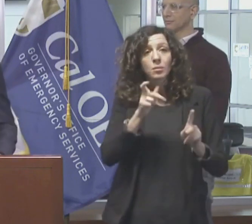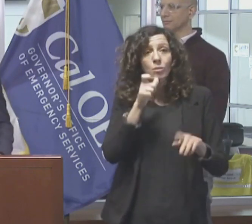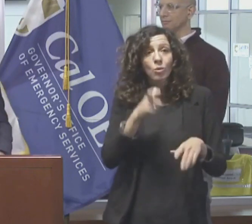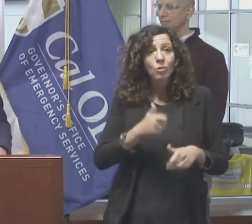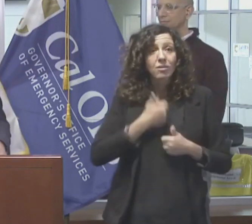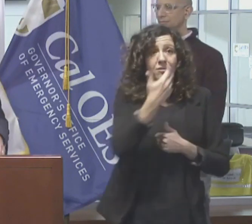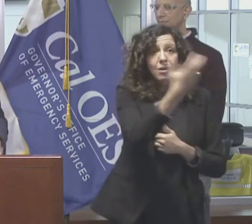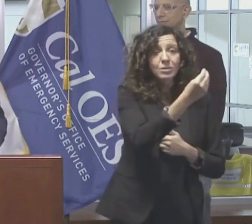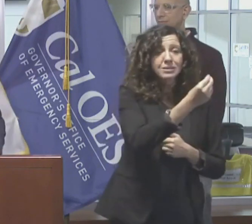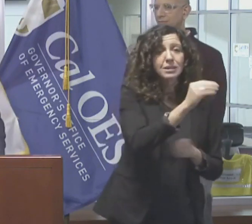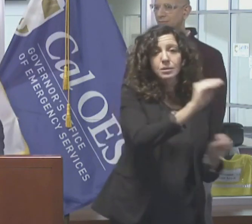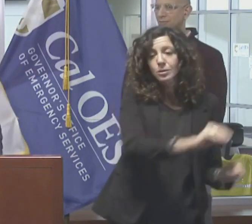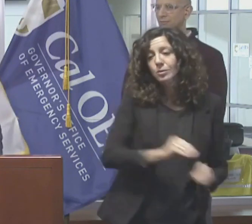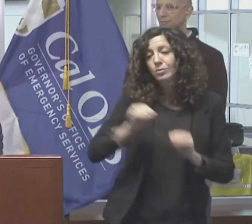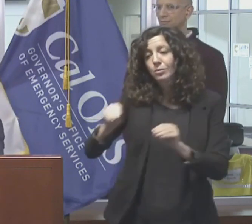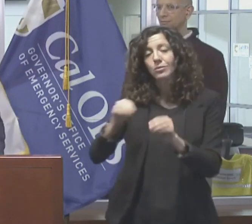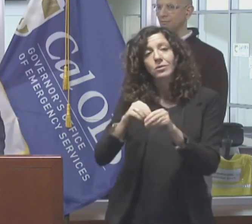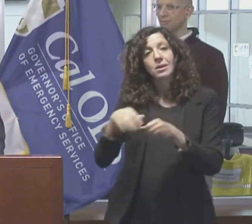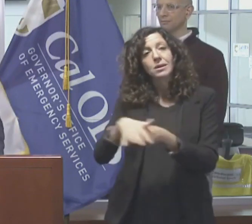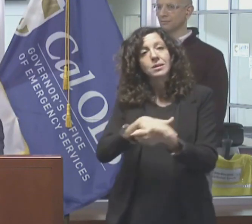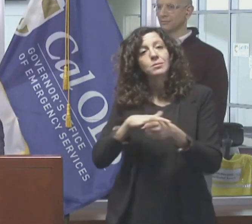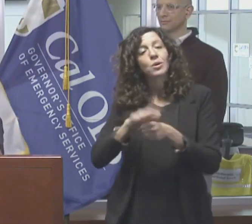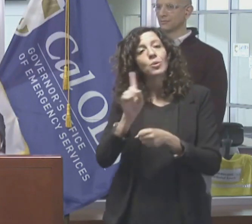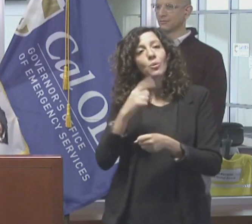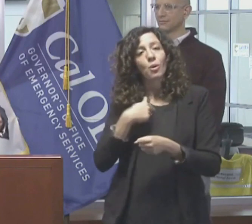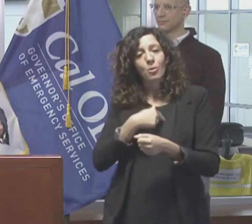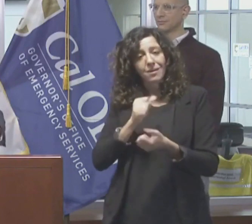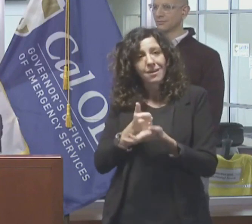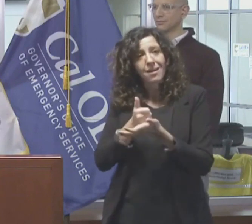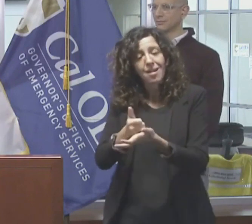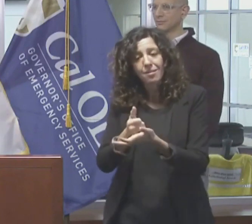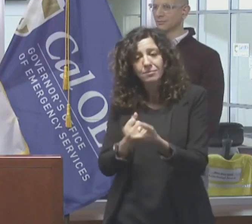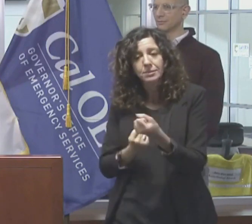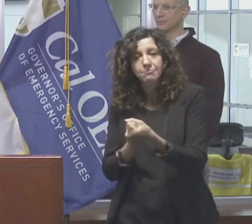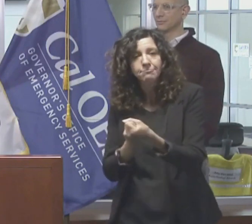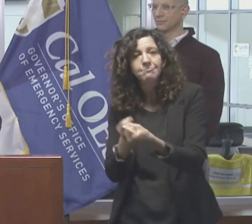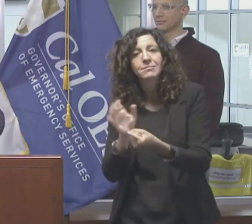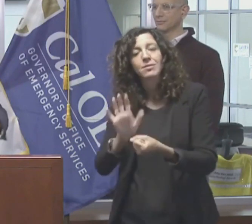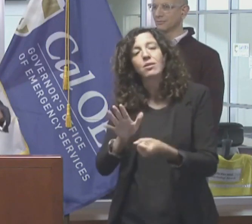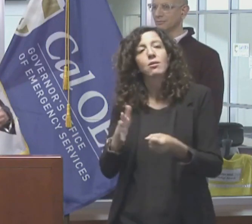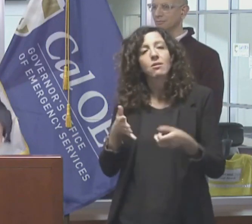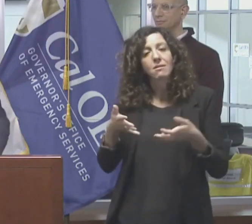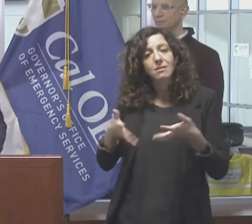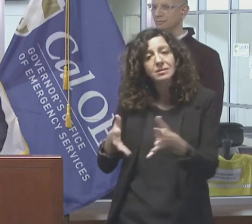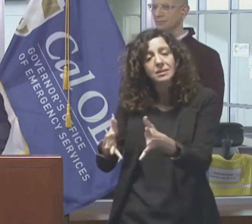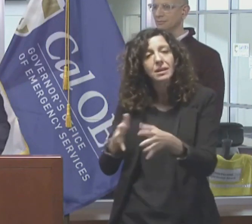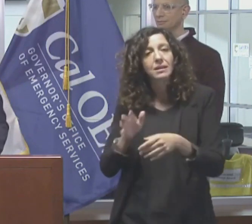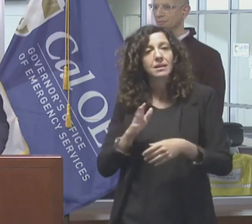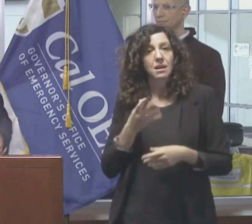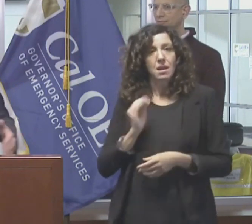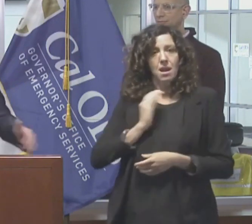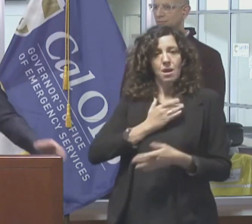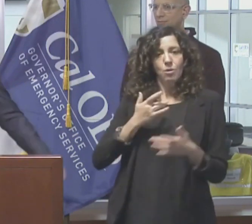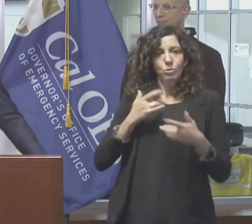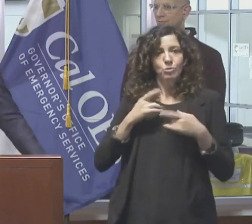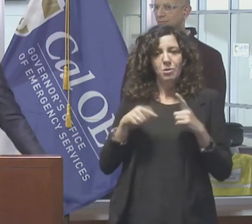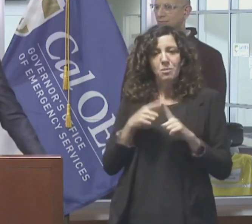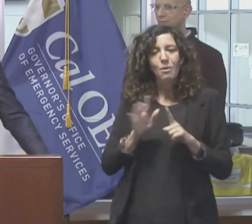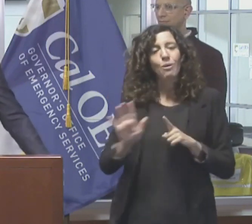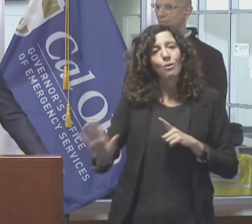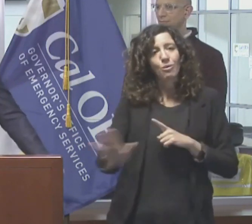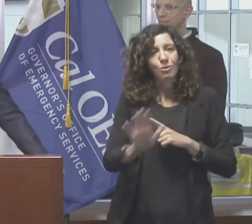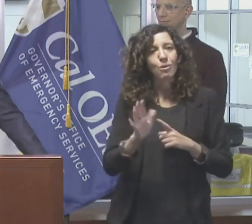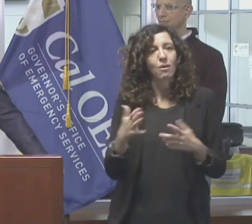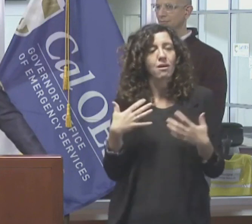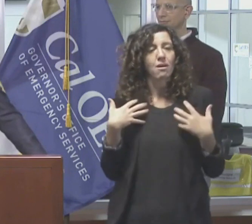environments where we can address their growing anxiety and our growing concern about the health of some